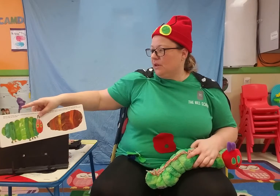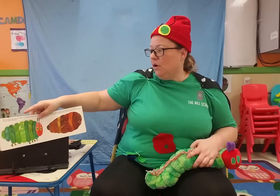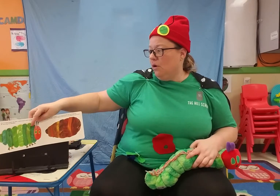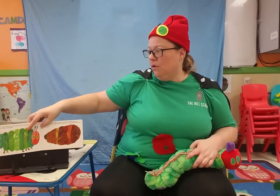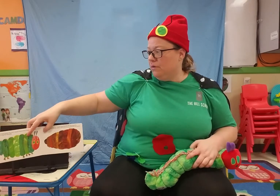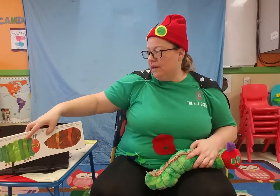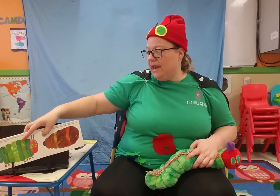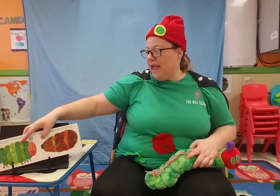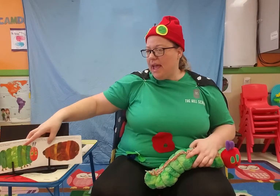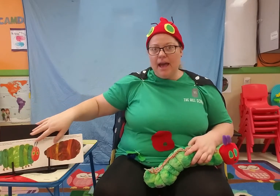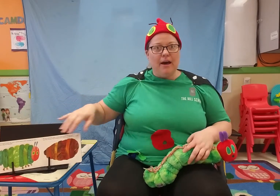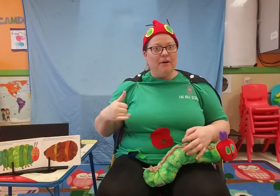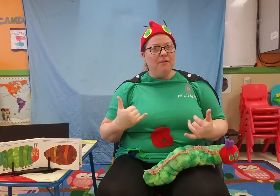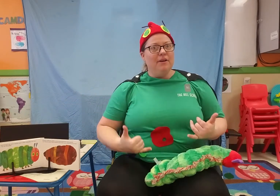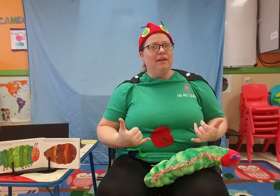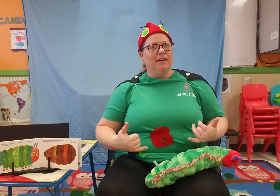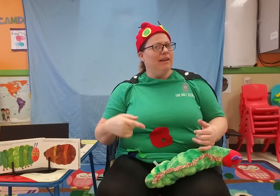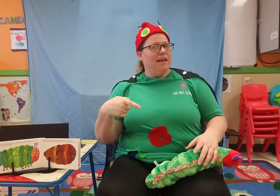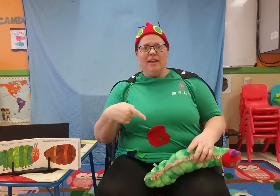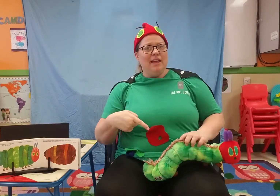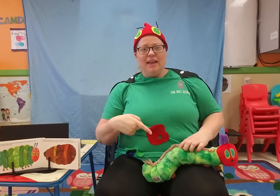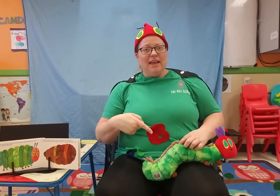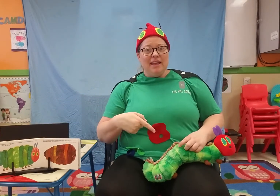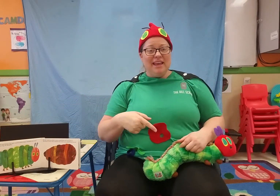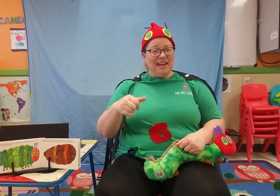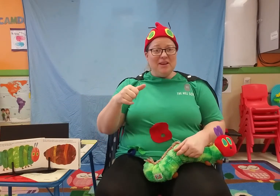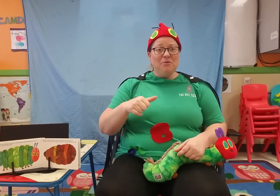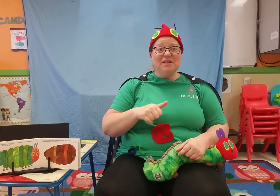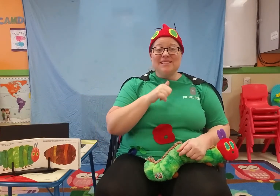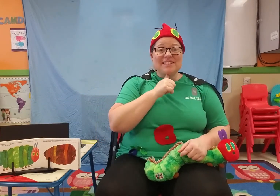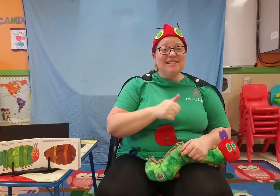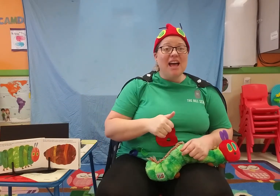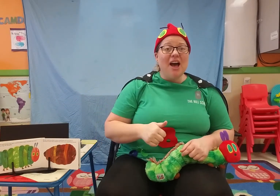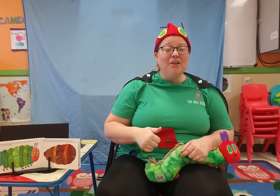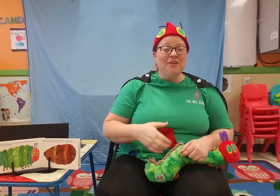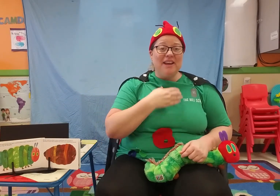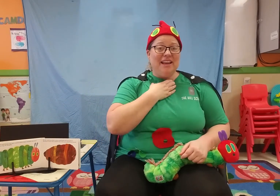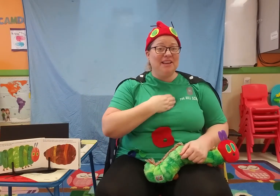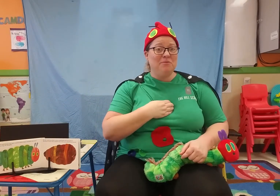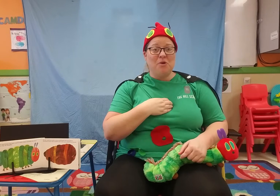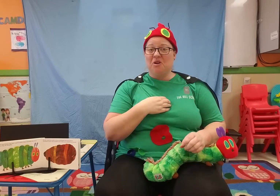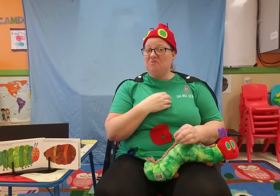Oh, now he wasn't hungry anymore.